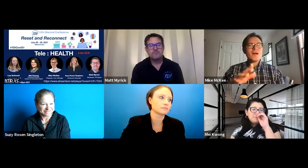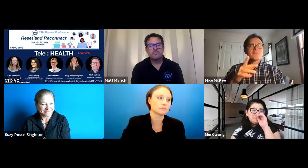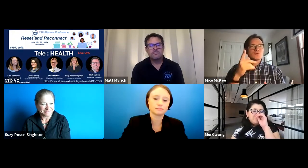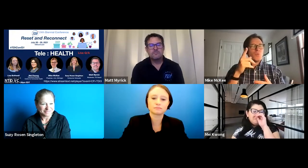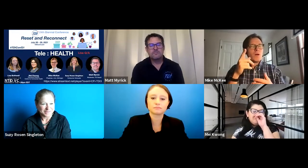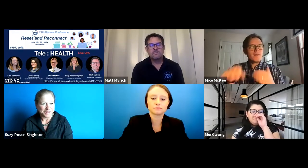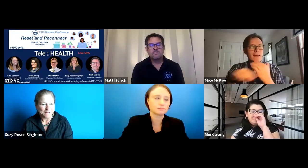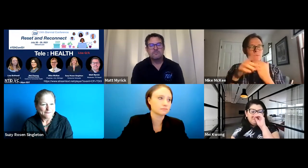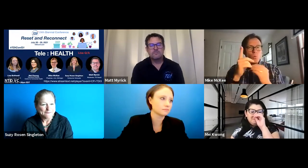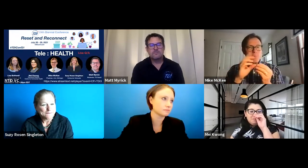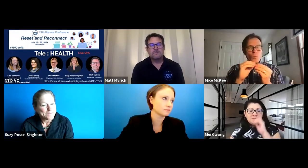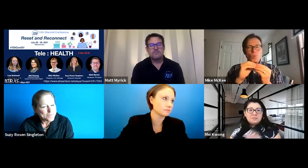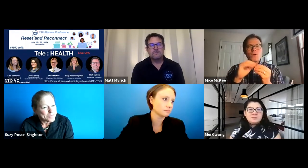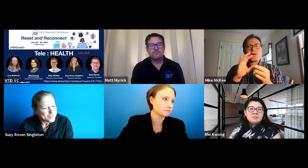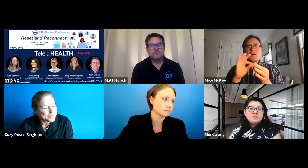Mike?